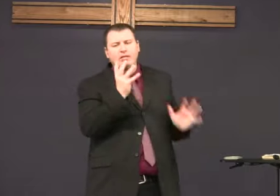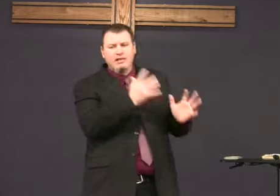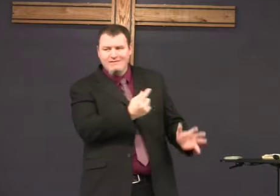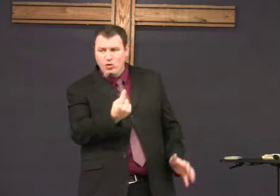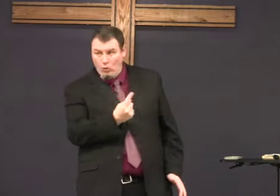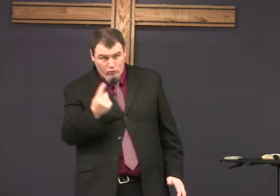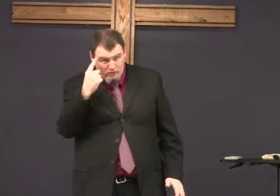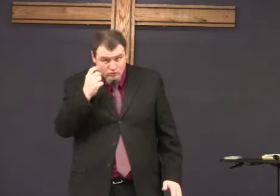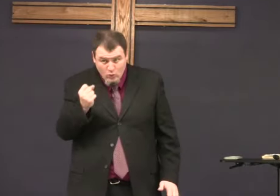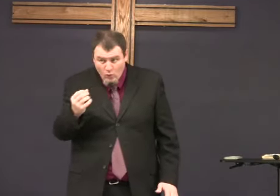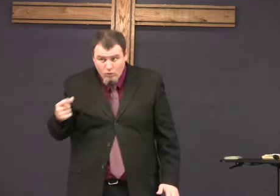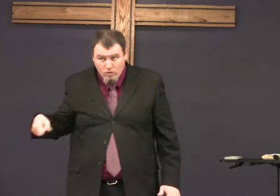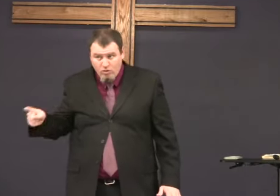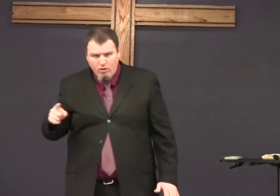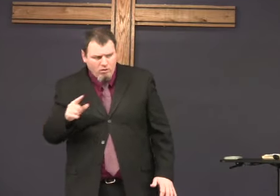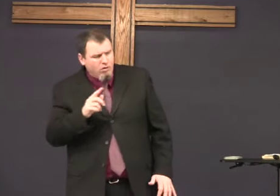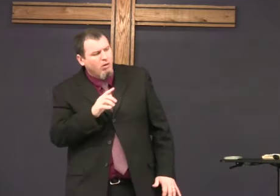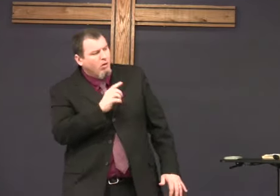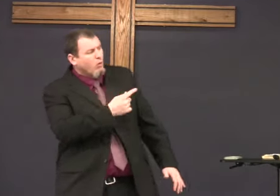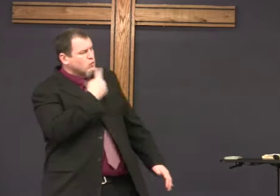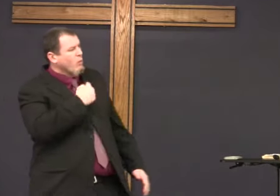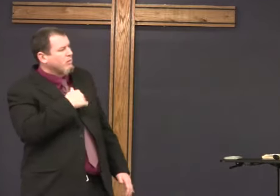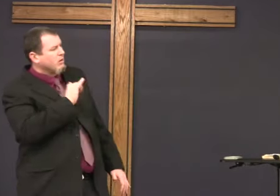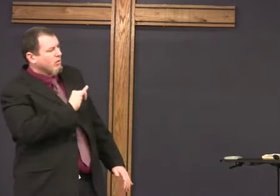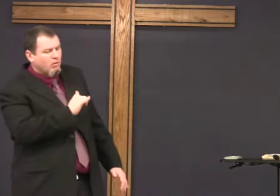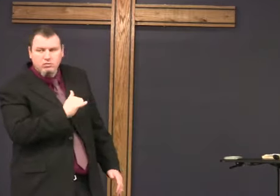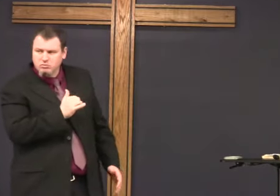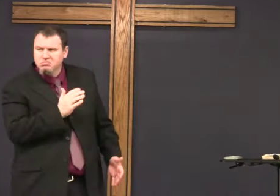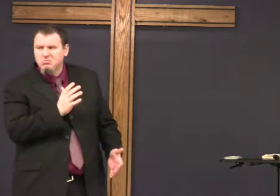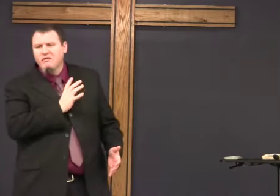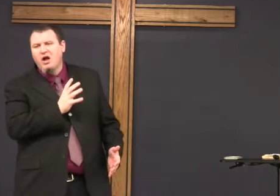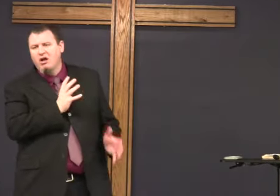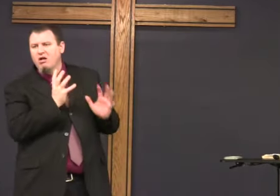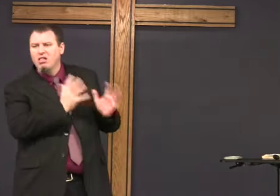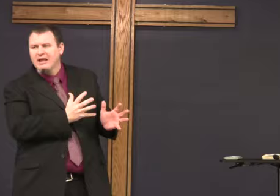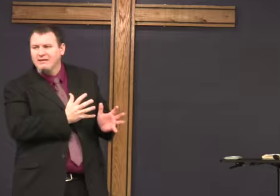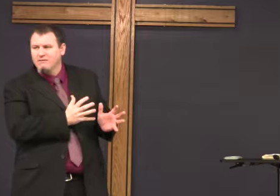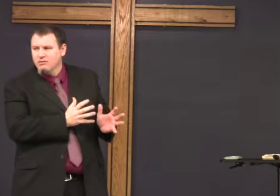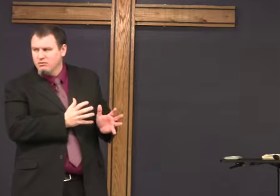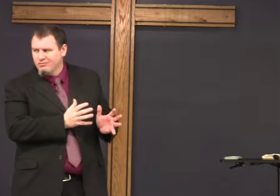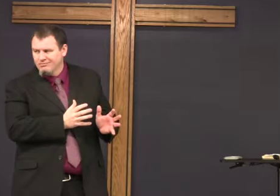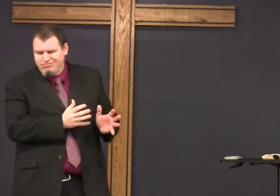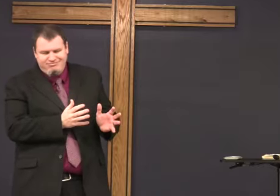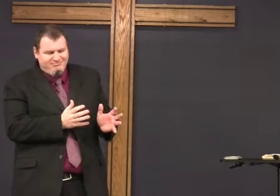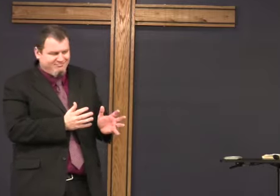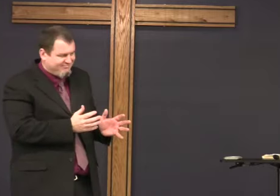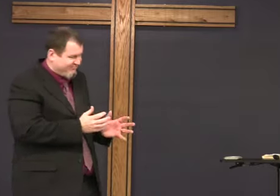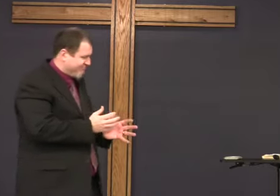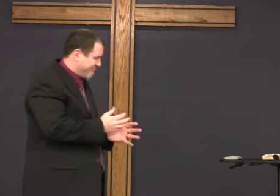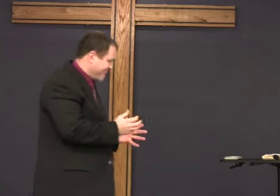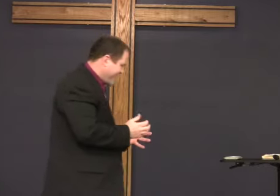Do you think that Sanballat and Geshem and those guys said, oh, okay, he said no, well, it's a movie.